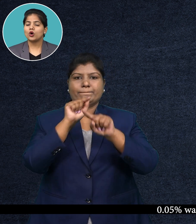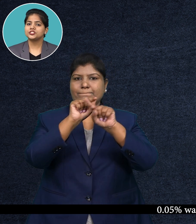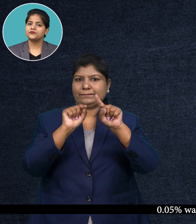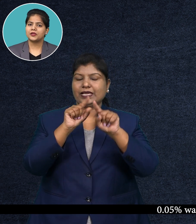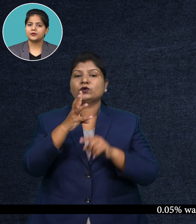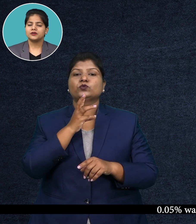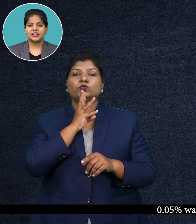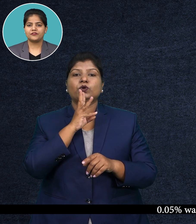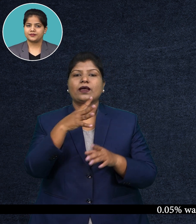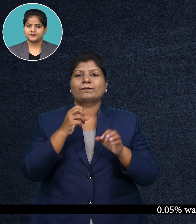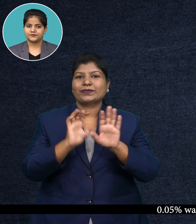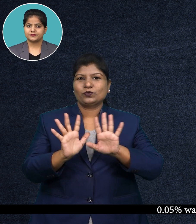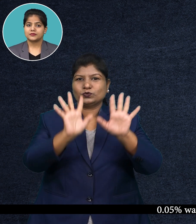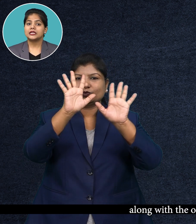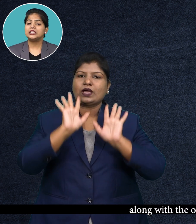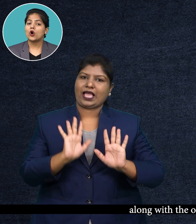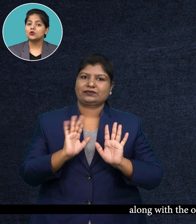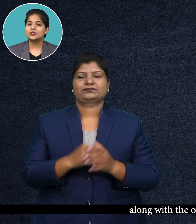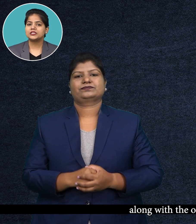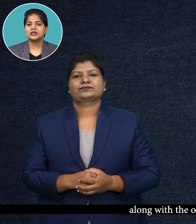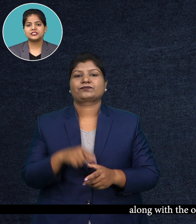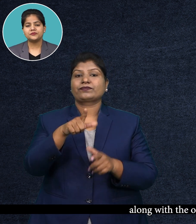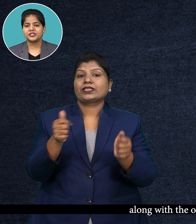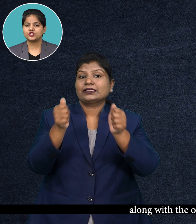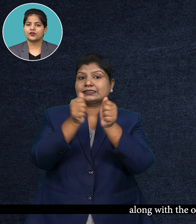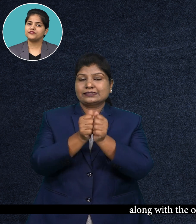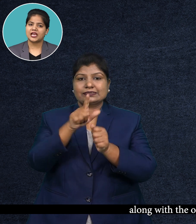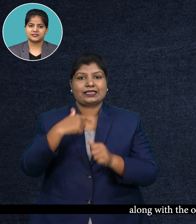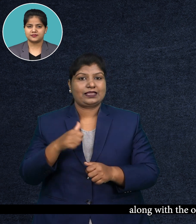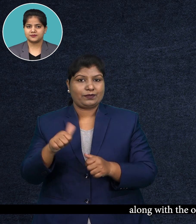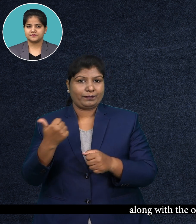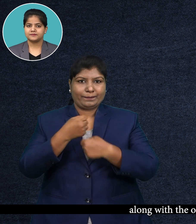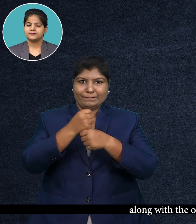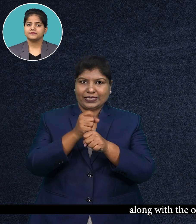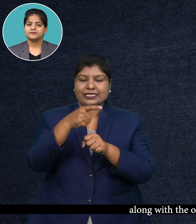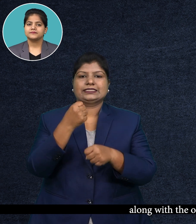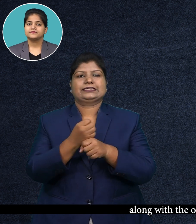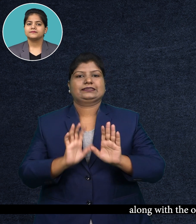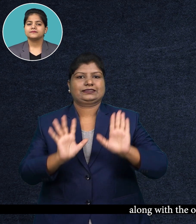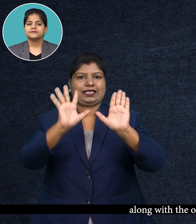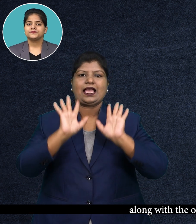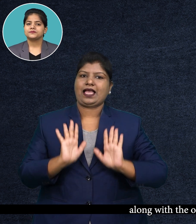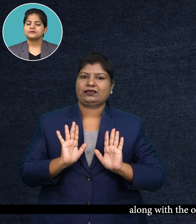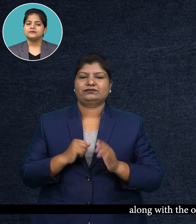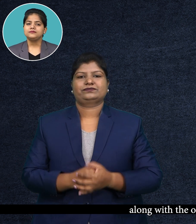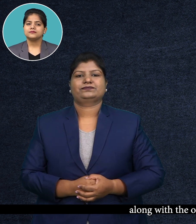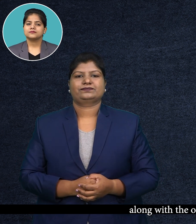0.05% water vapor even, along with the other mixture of gases.